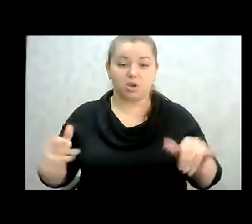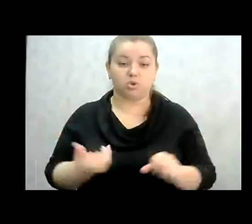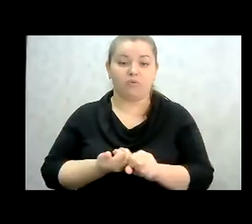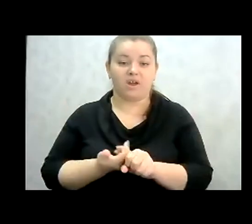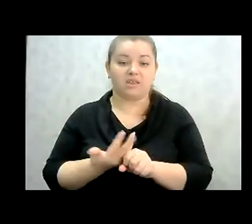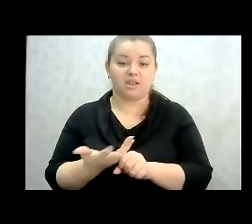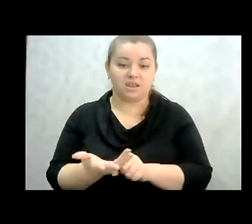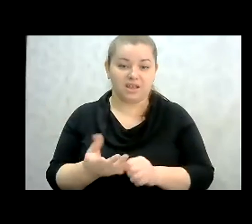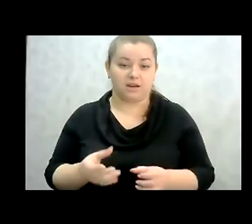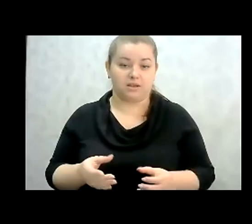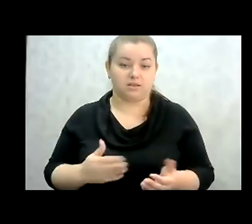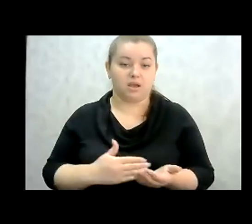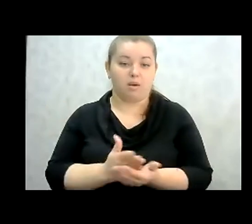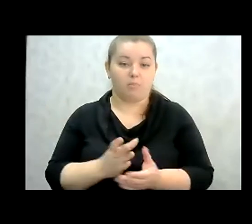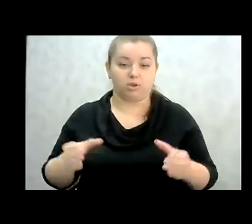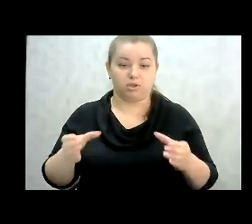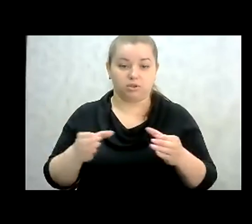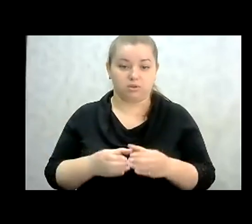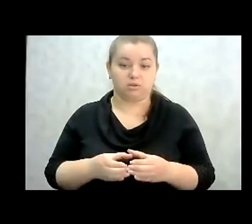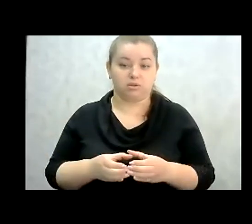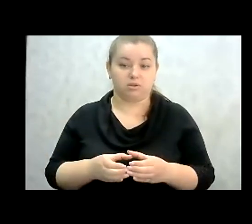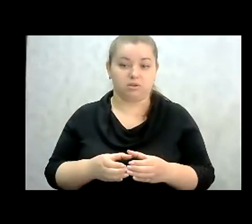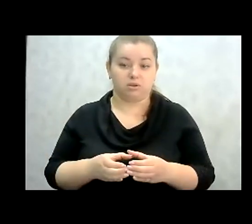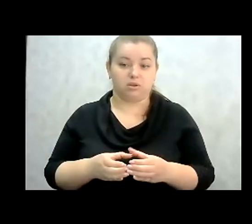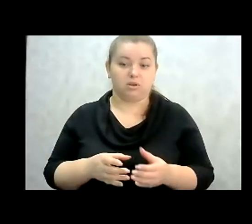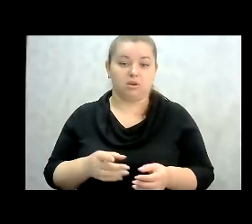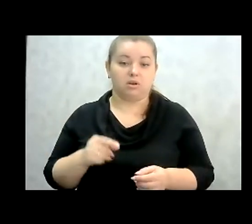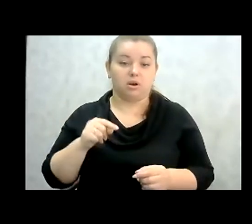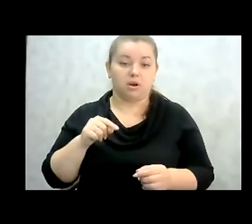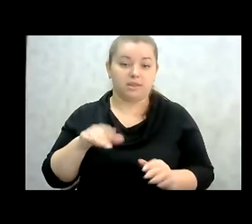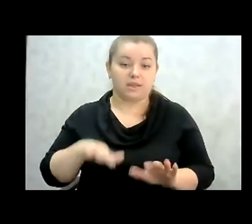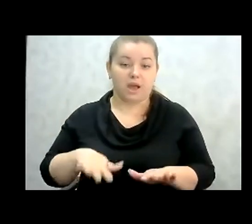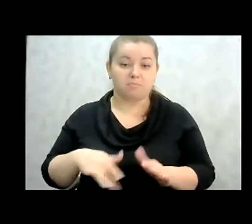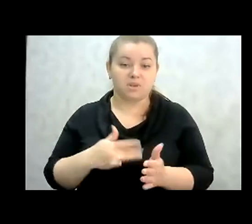that's connected with the role of the political